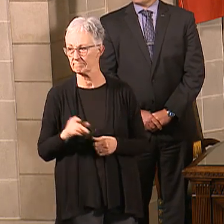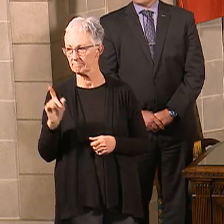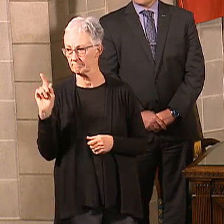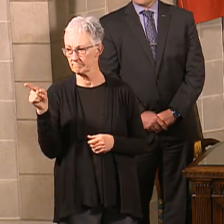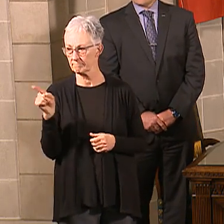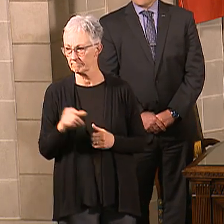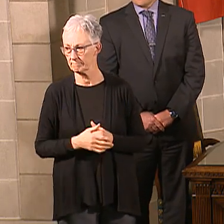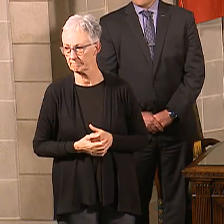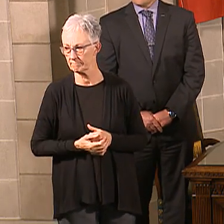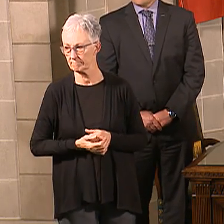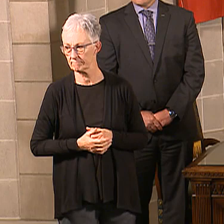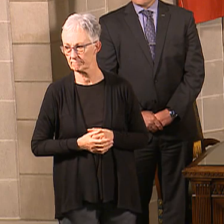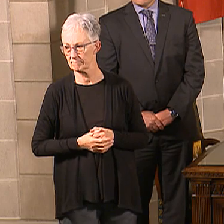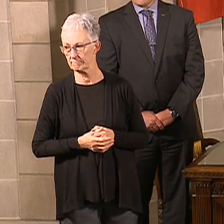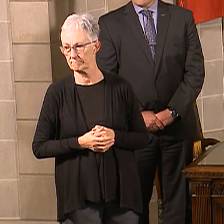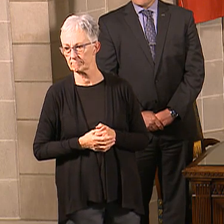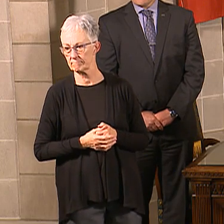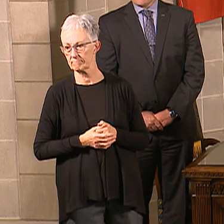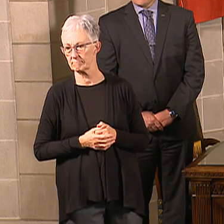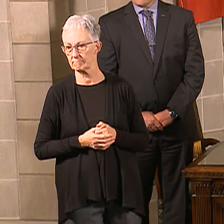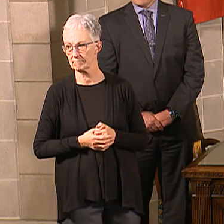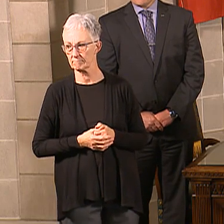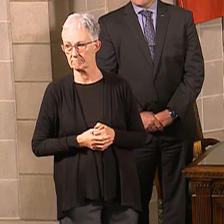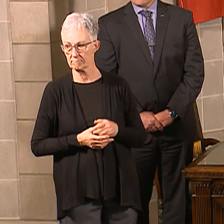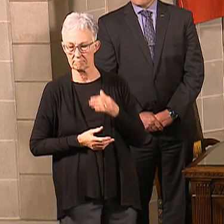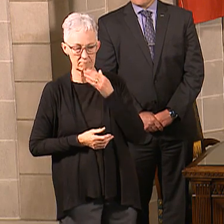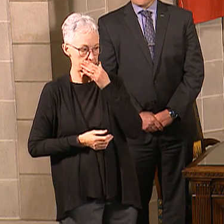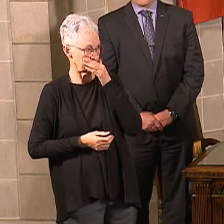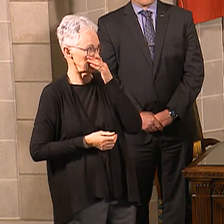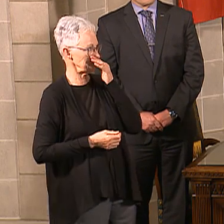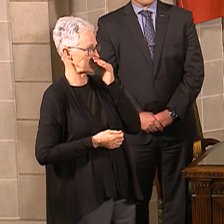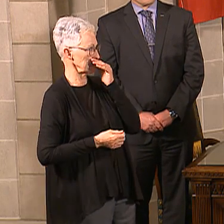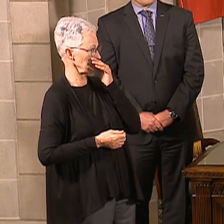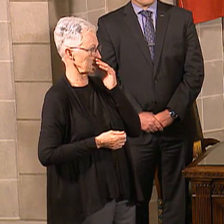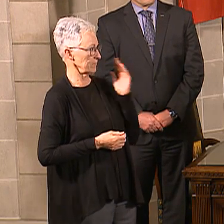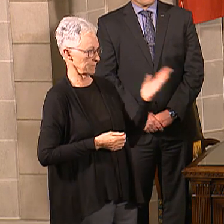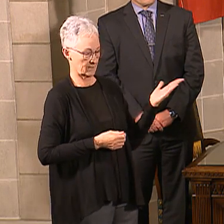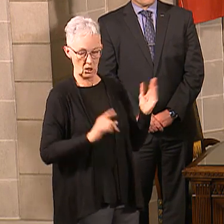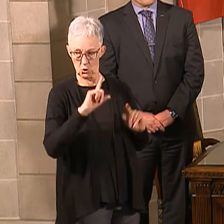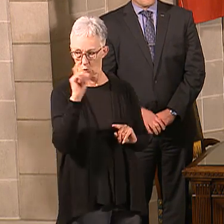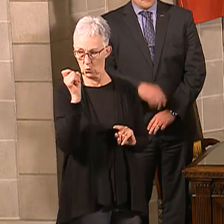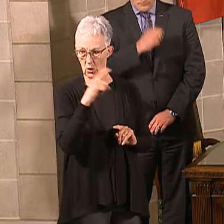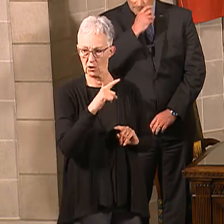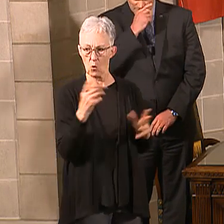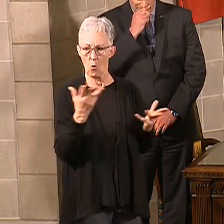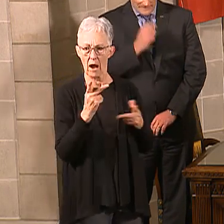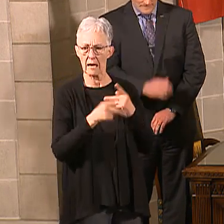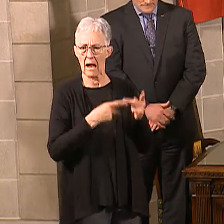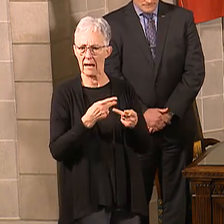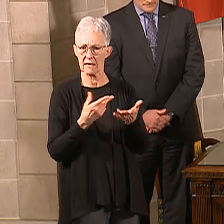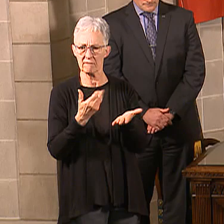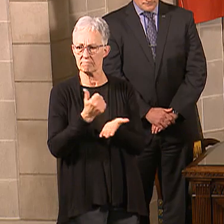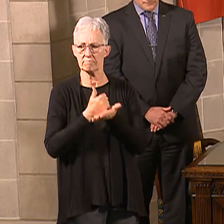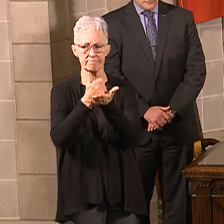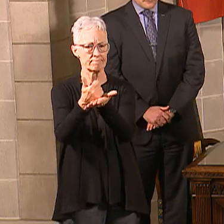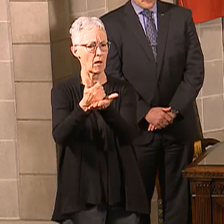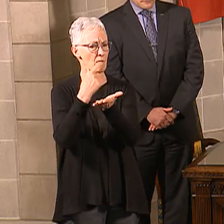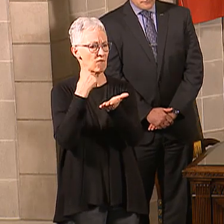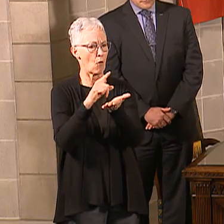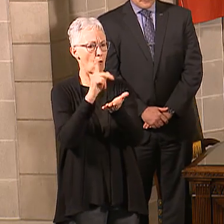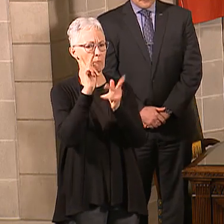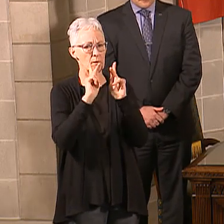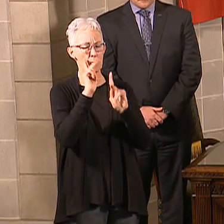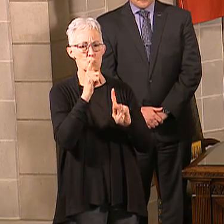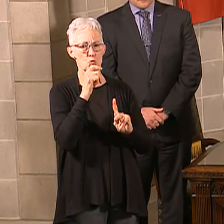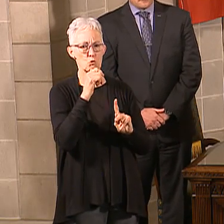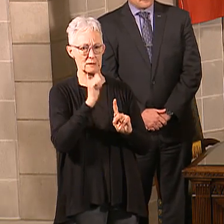would like to know what kind of assistance might be available to the self-employed. So the question was, what kind of assistance may be available to the self-employed? And